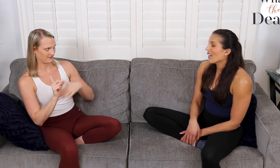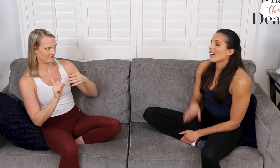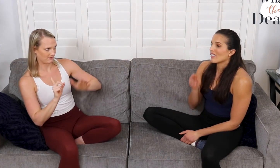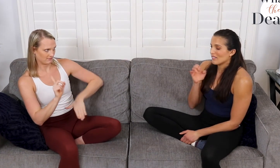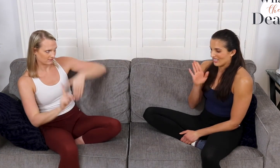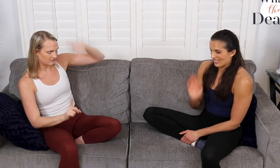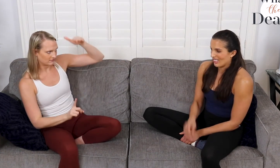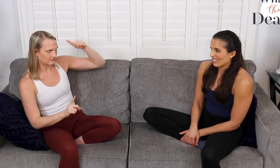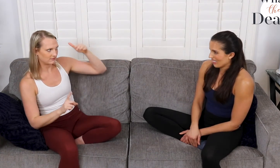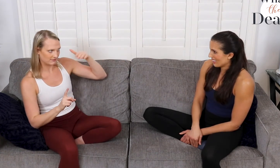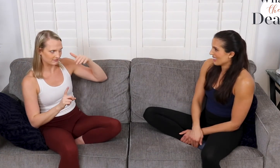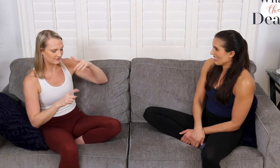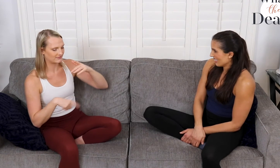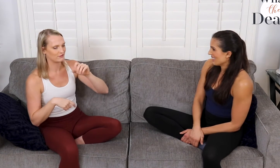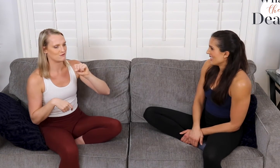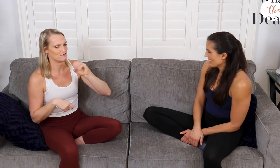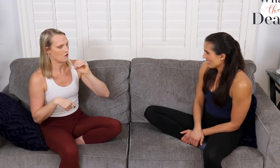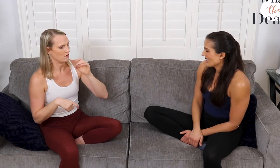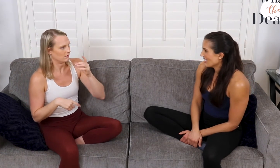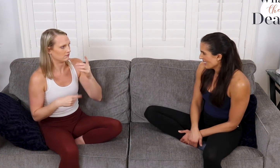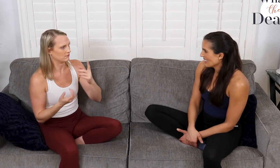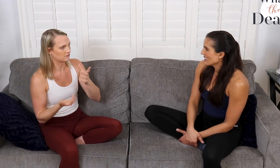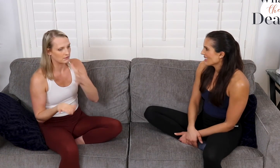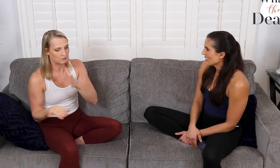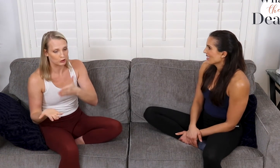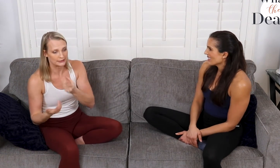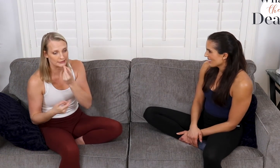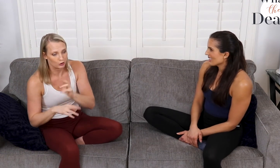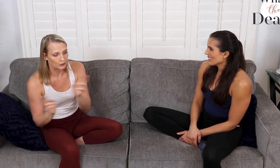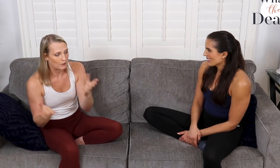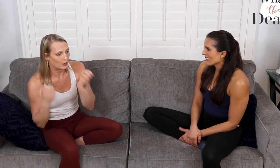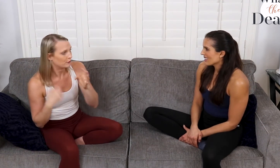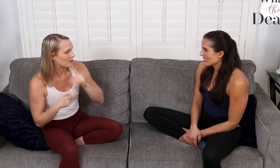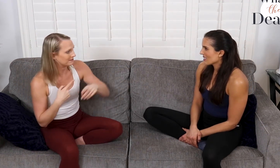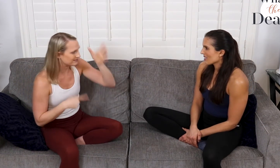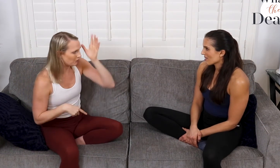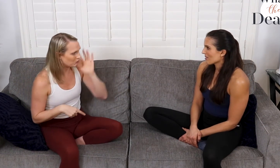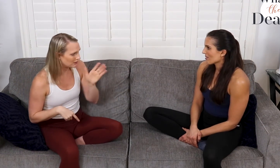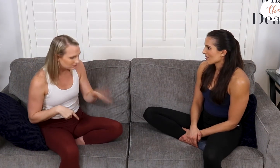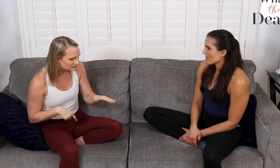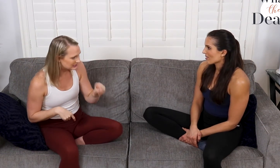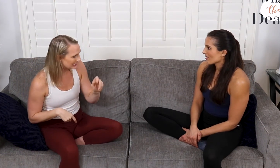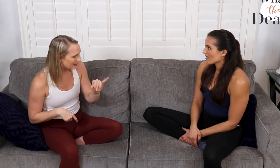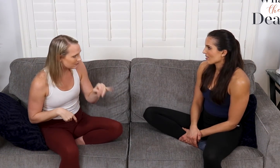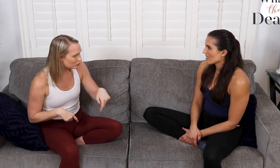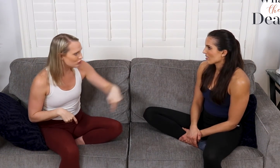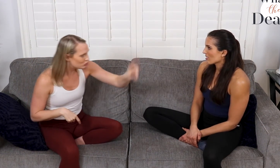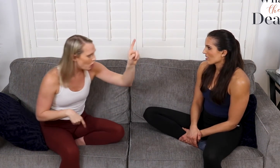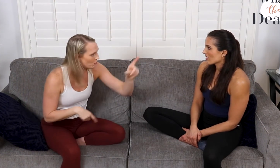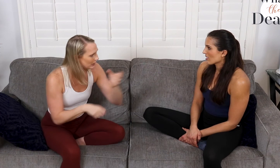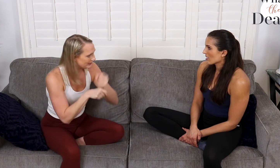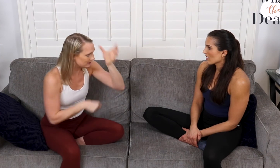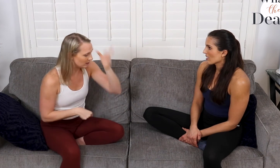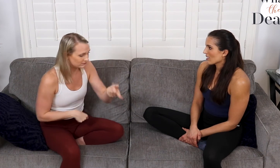out? Not freak out, no, but I mean, probably the first time, but they know us as a deaf family household. So